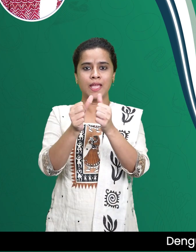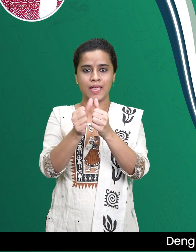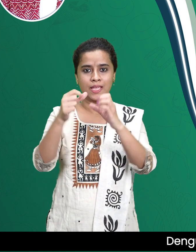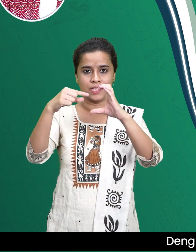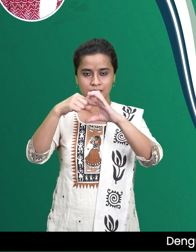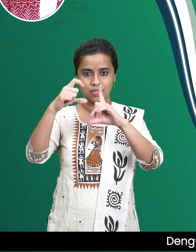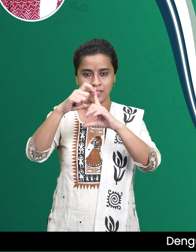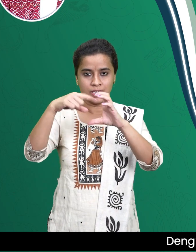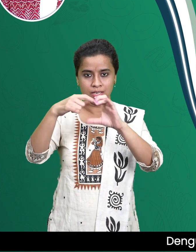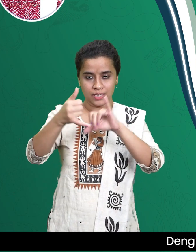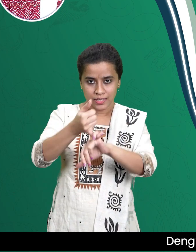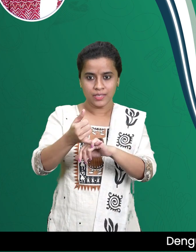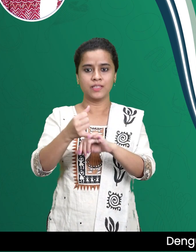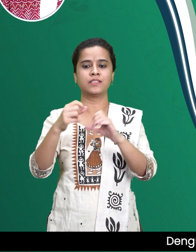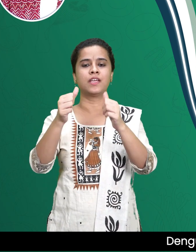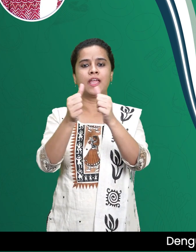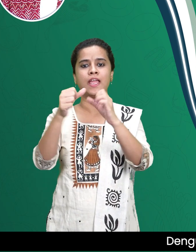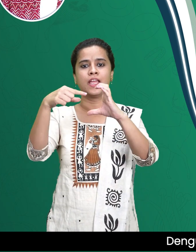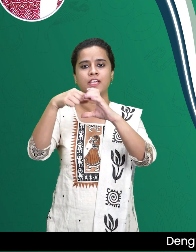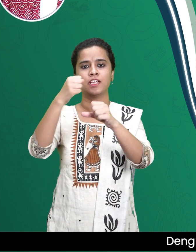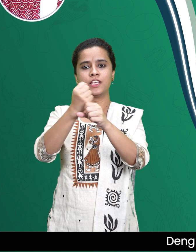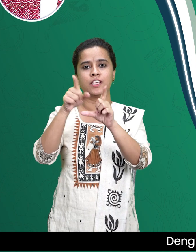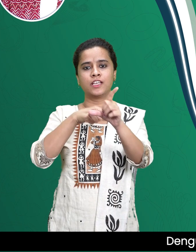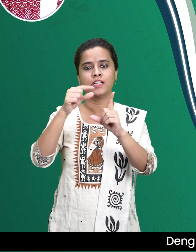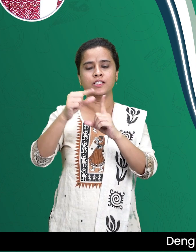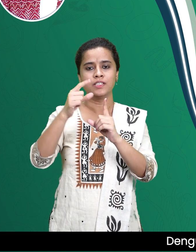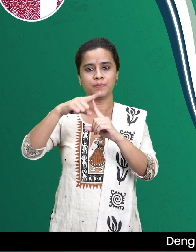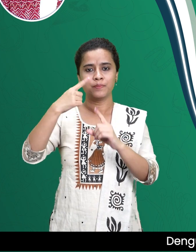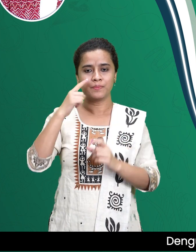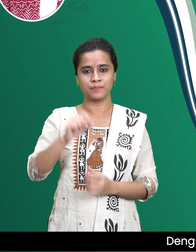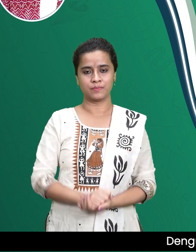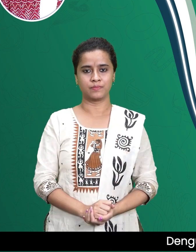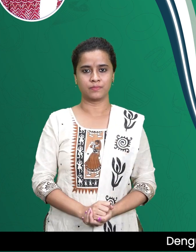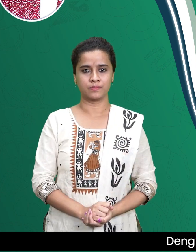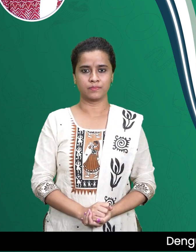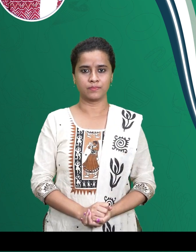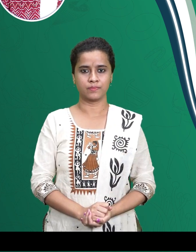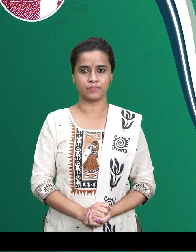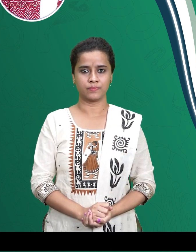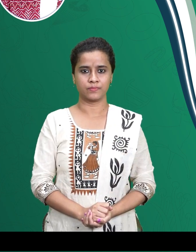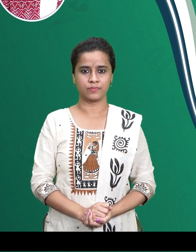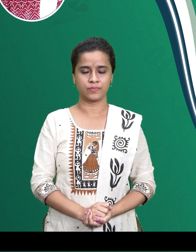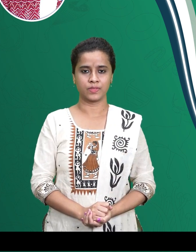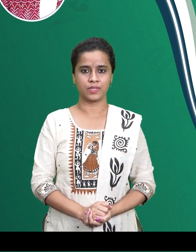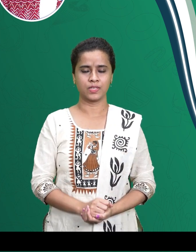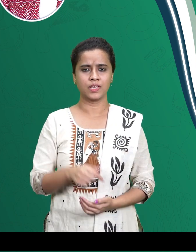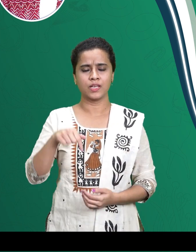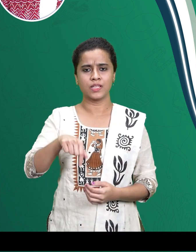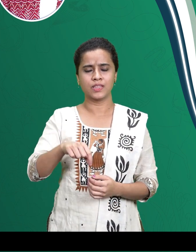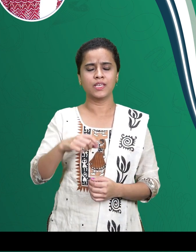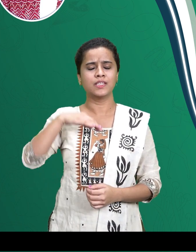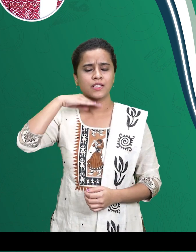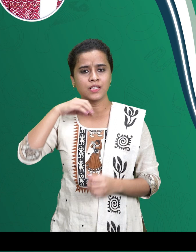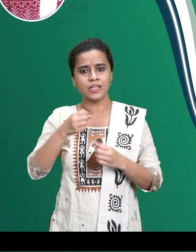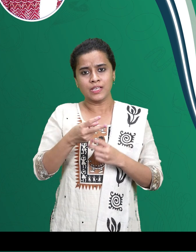by aegypti. This disease is caused